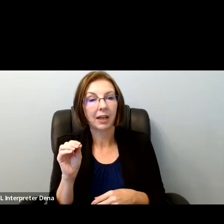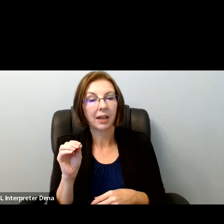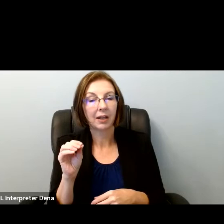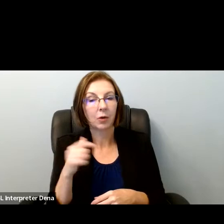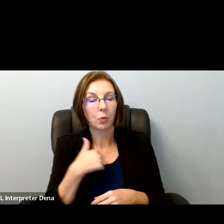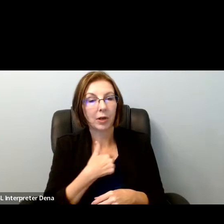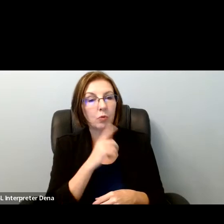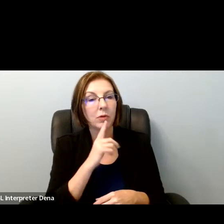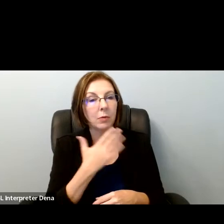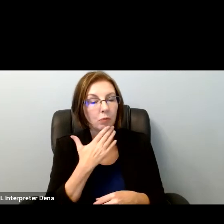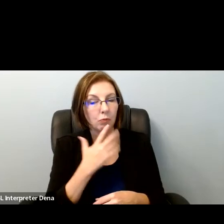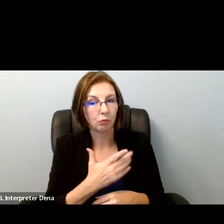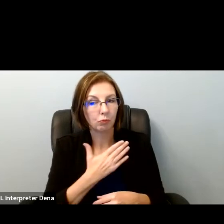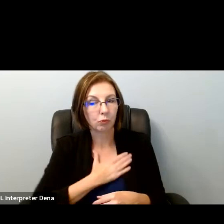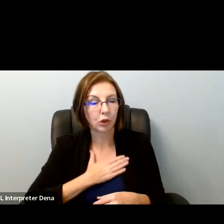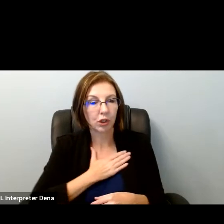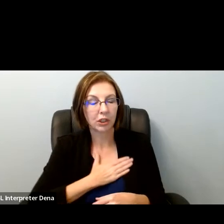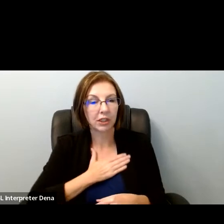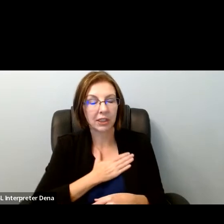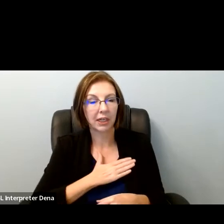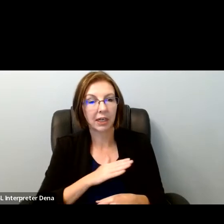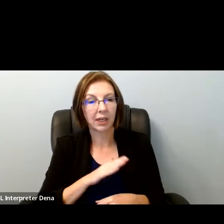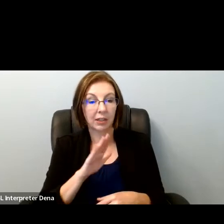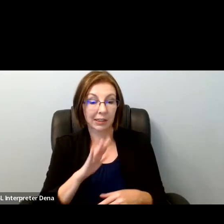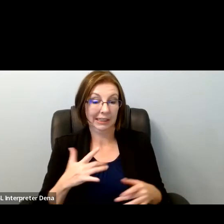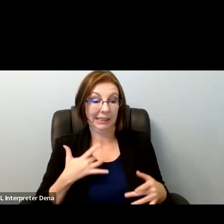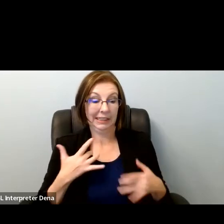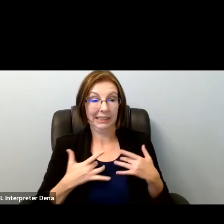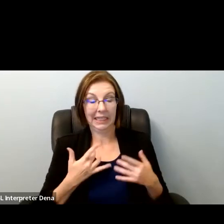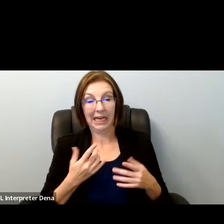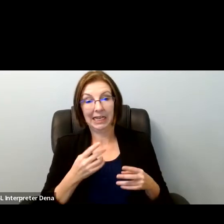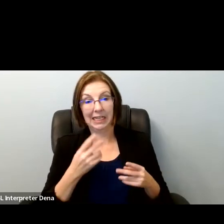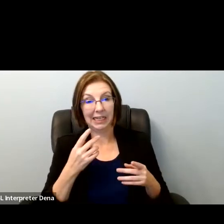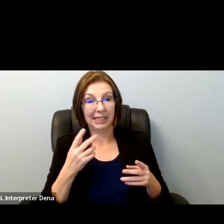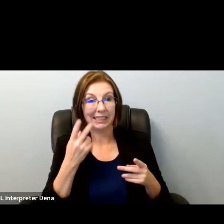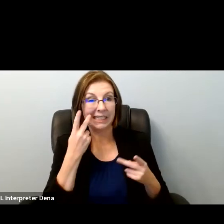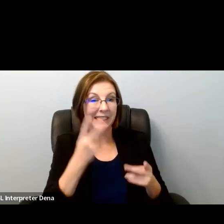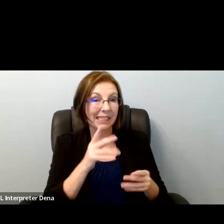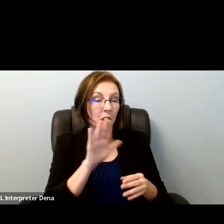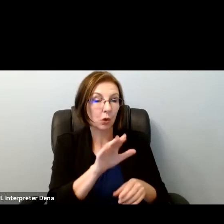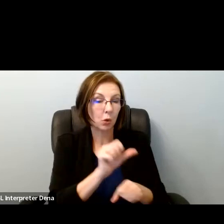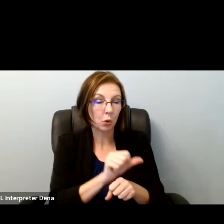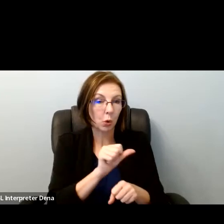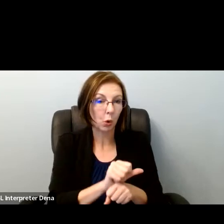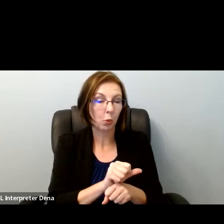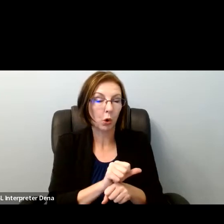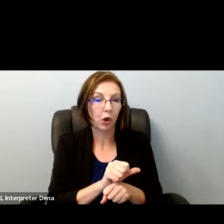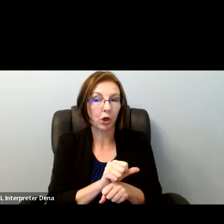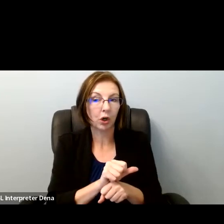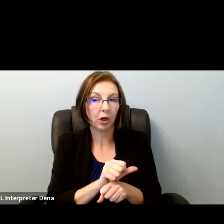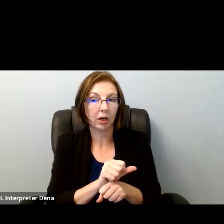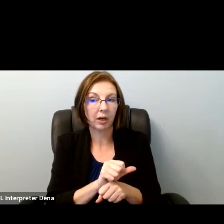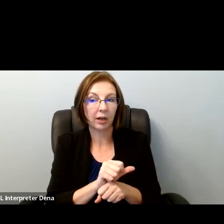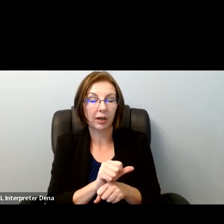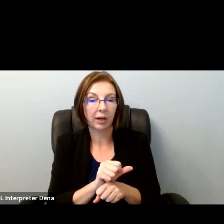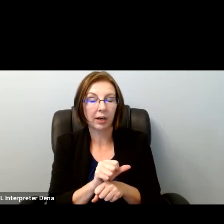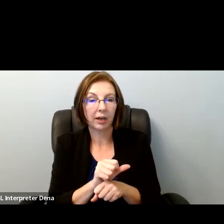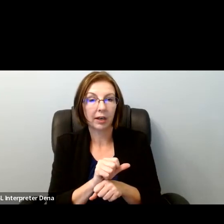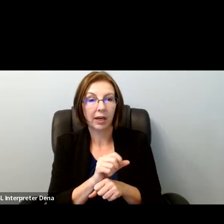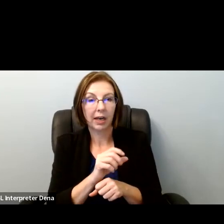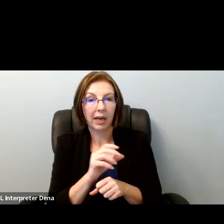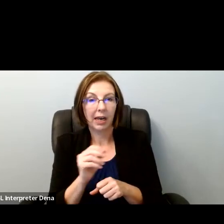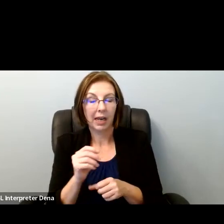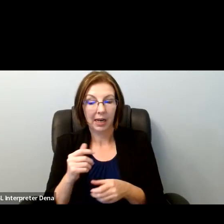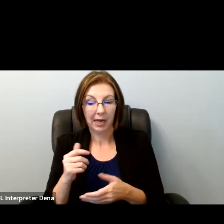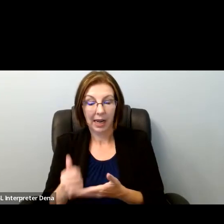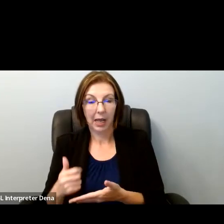It's quite exciting to see what your work has done. And I know it's empowered others to think about that. And I hope